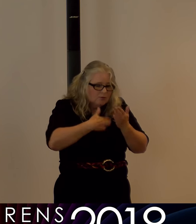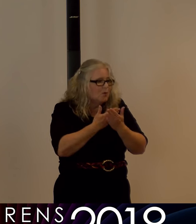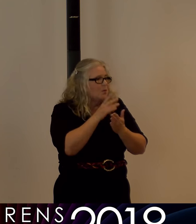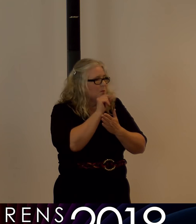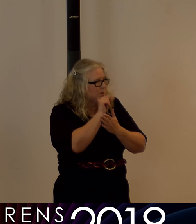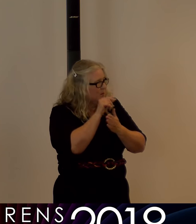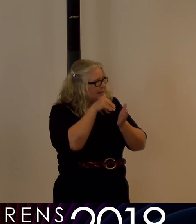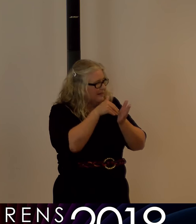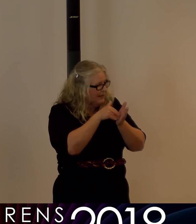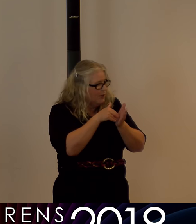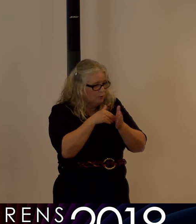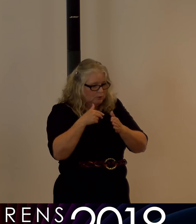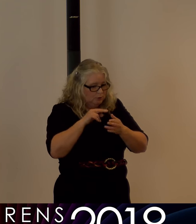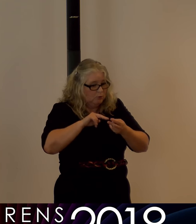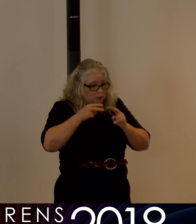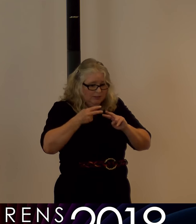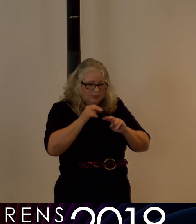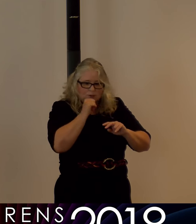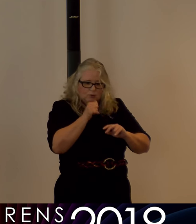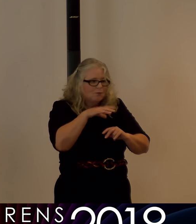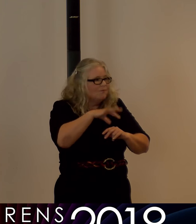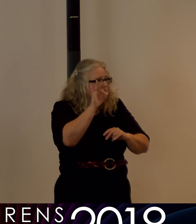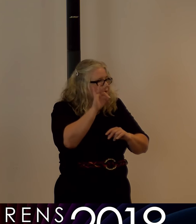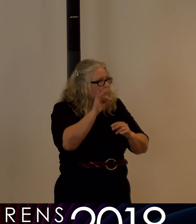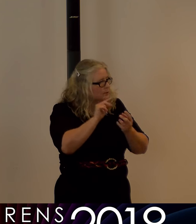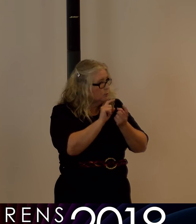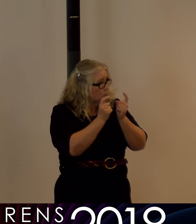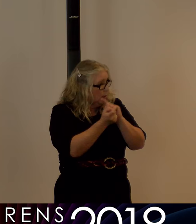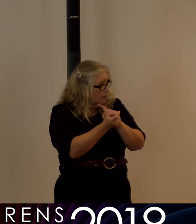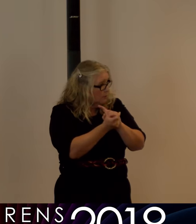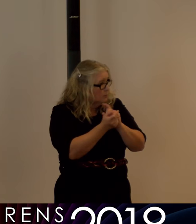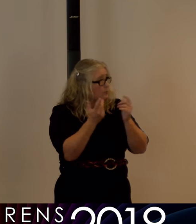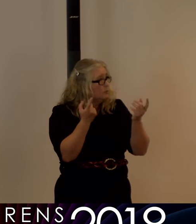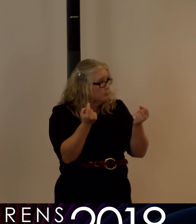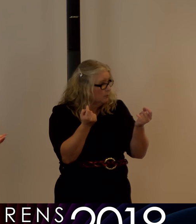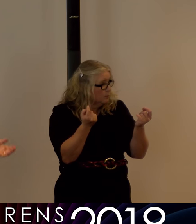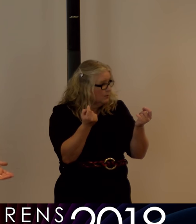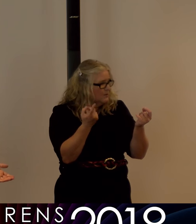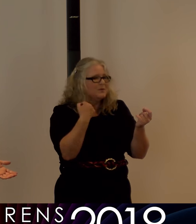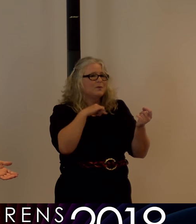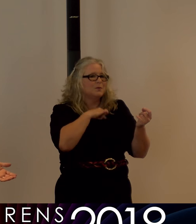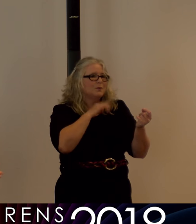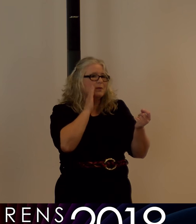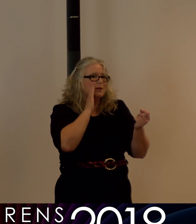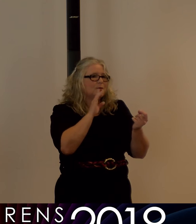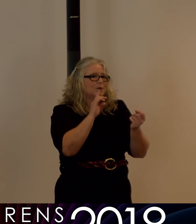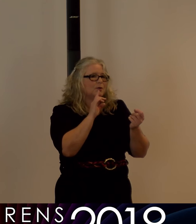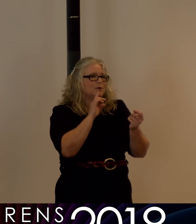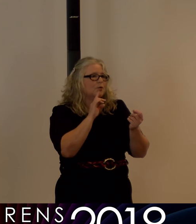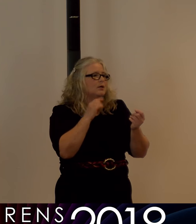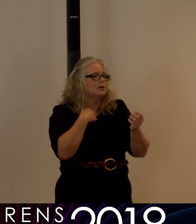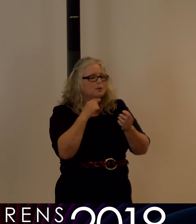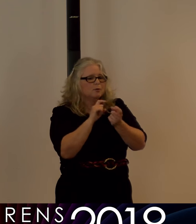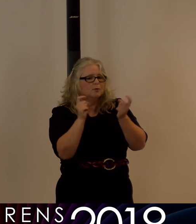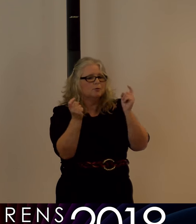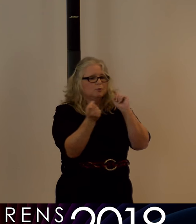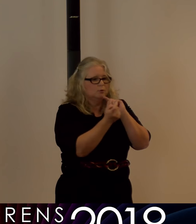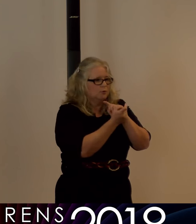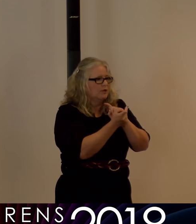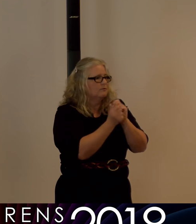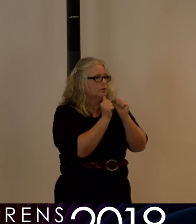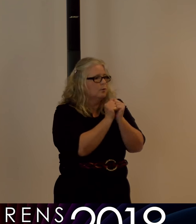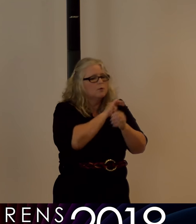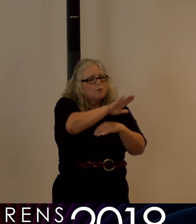in several of our patients, then we'll reflex to whole genome sequencing, which is not yet clinically available,